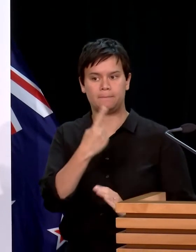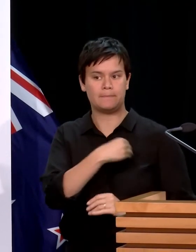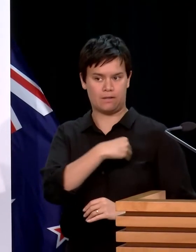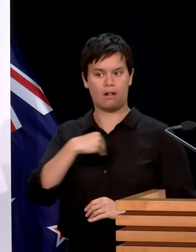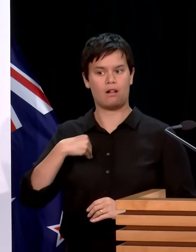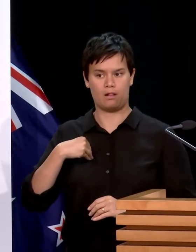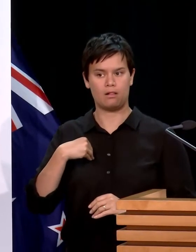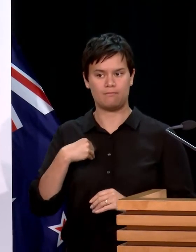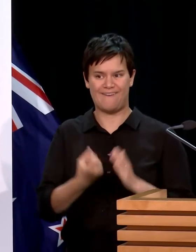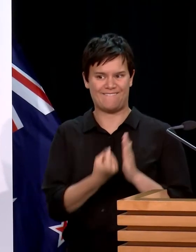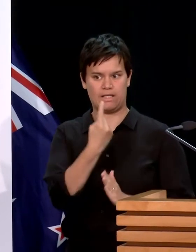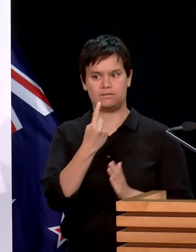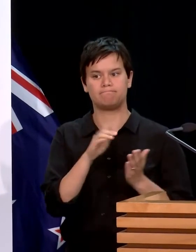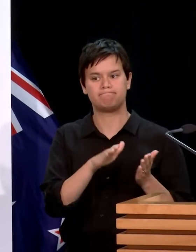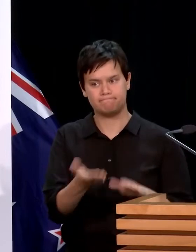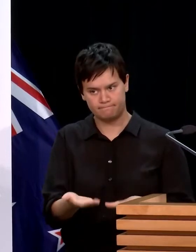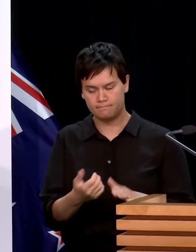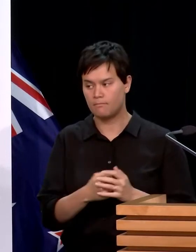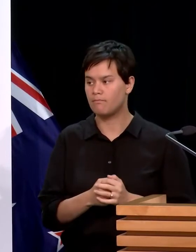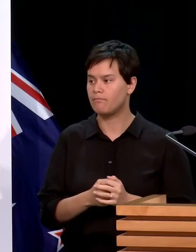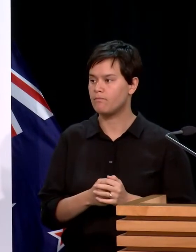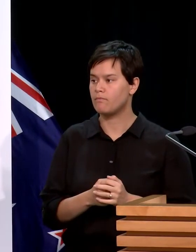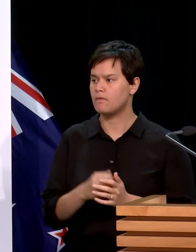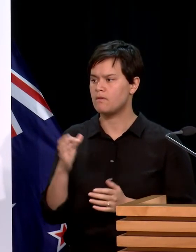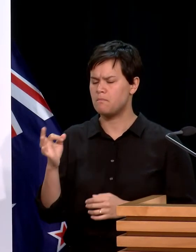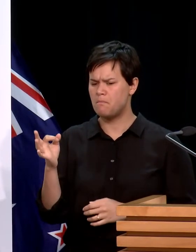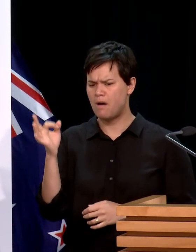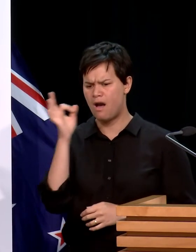225,000 courses, 450,000